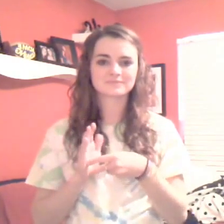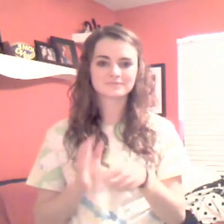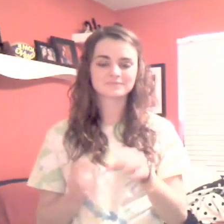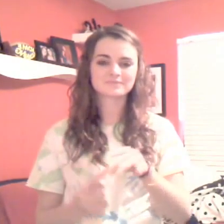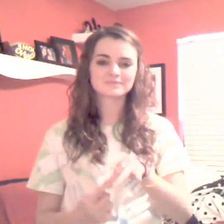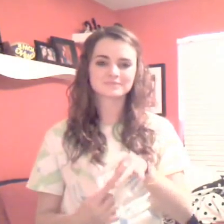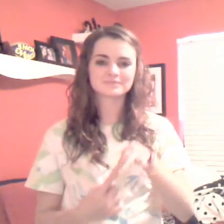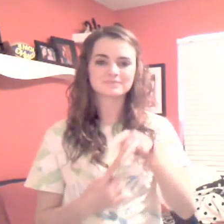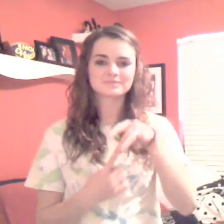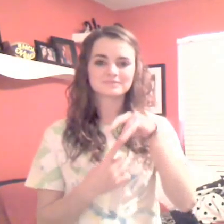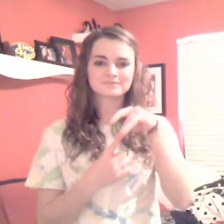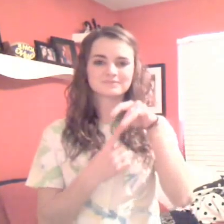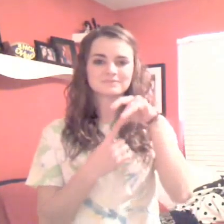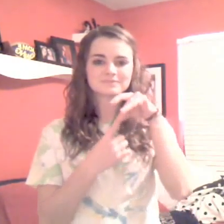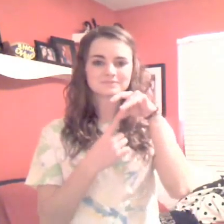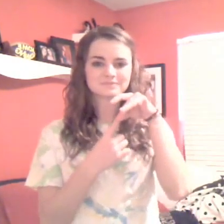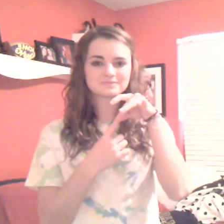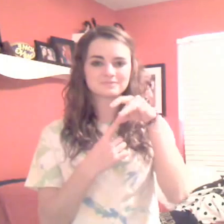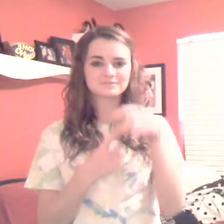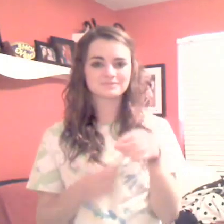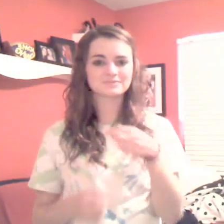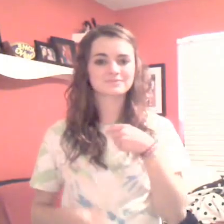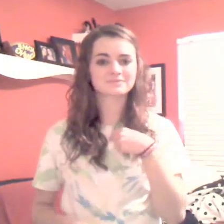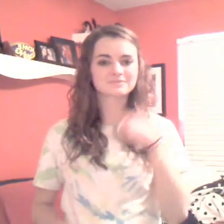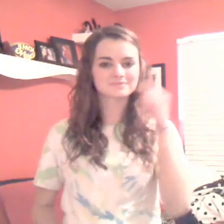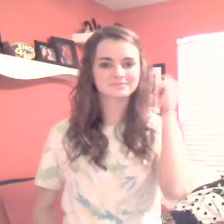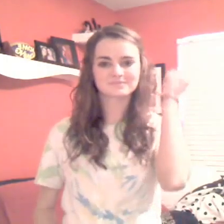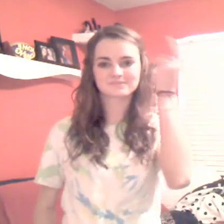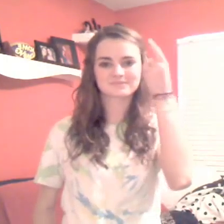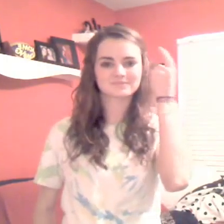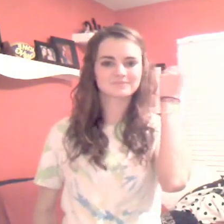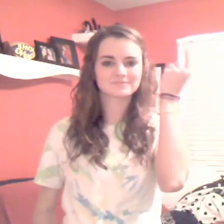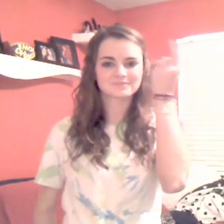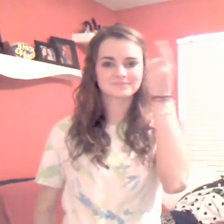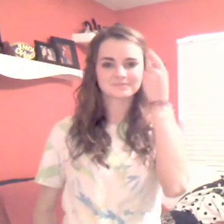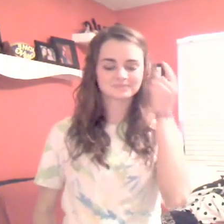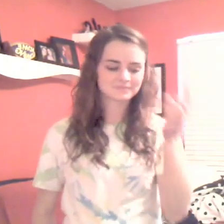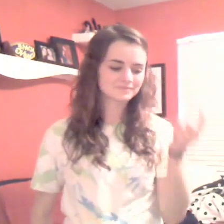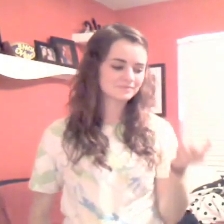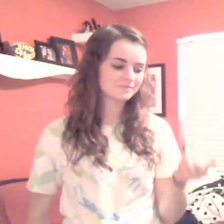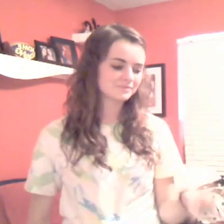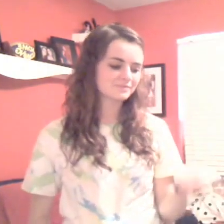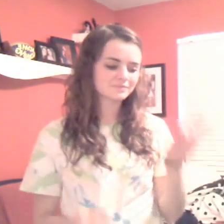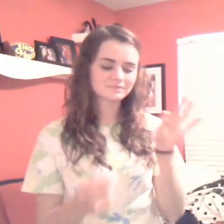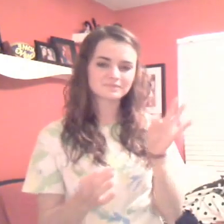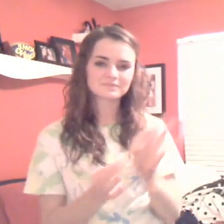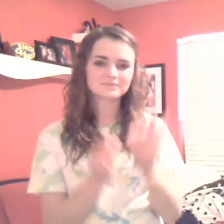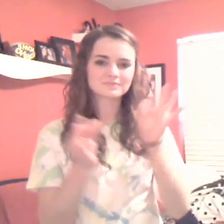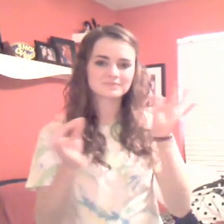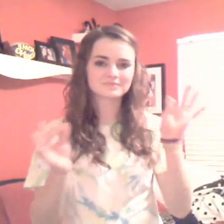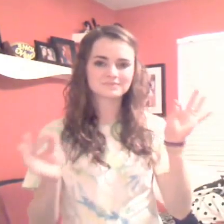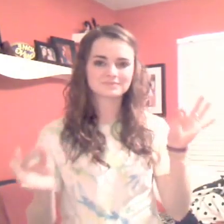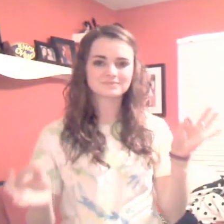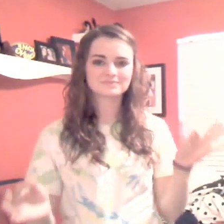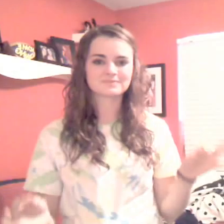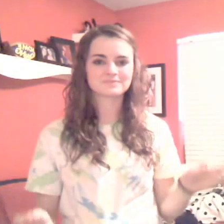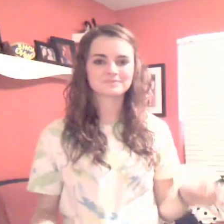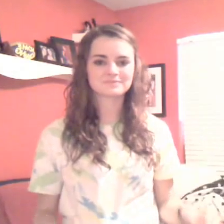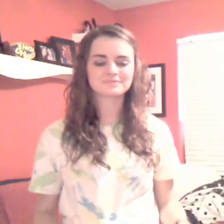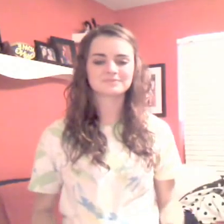But only you could do So there could never be A more beautiful view A